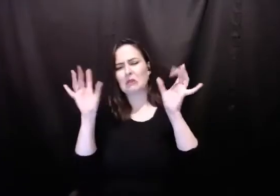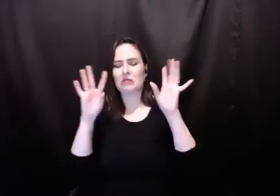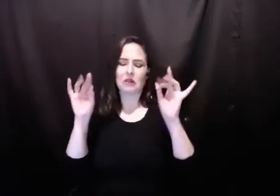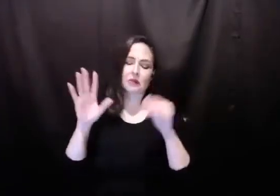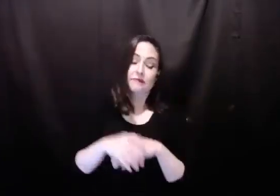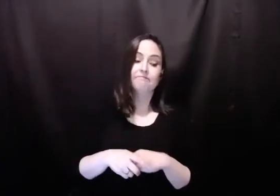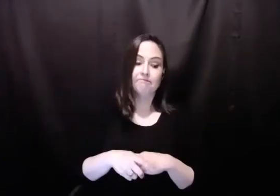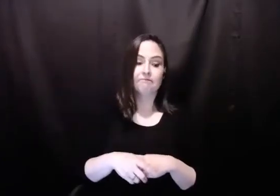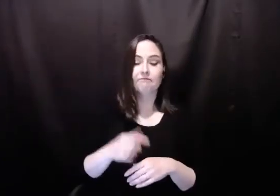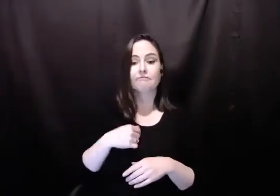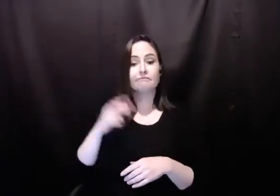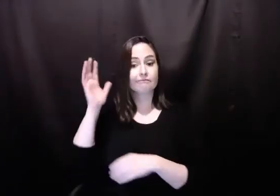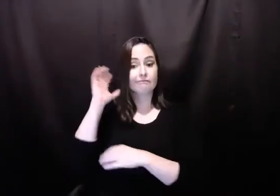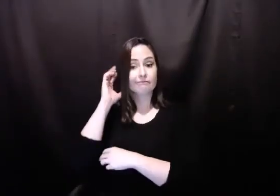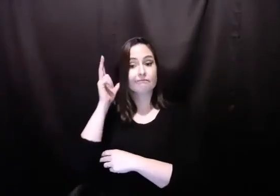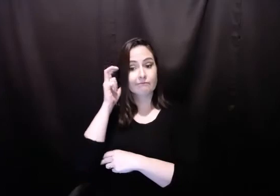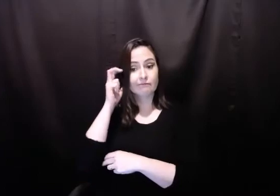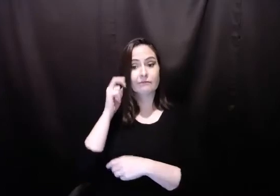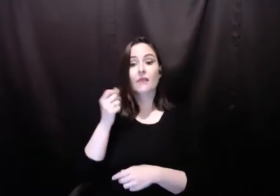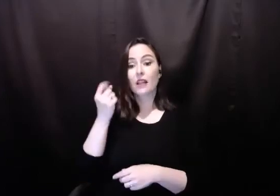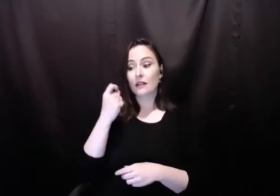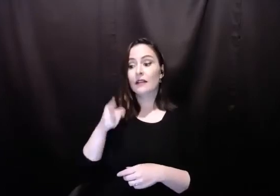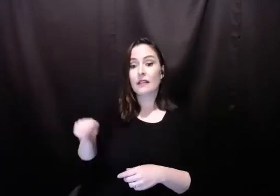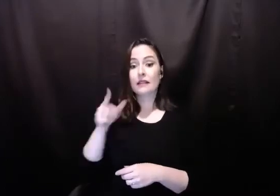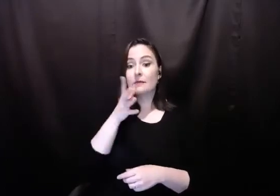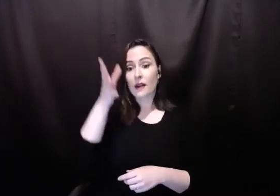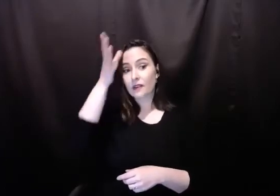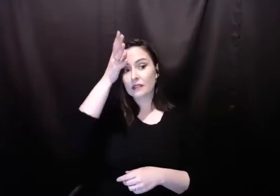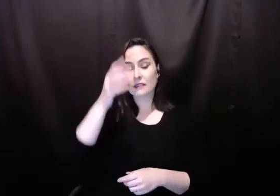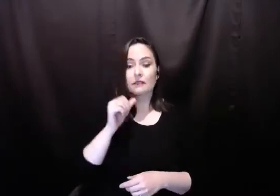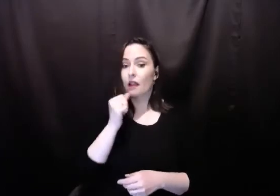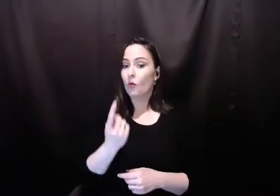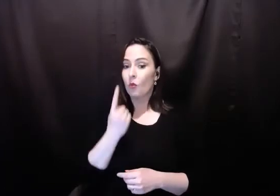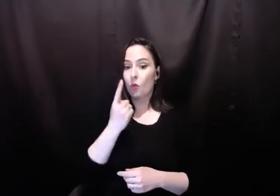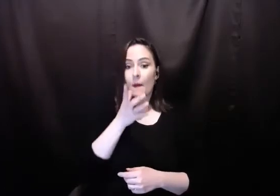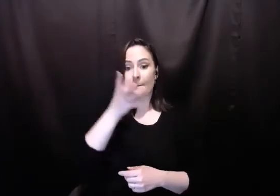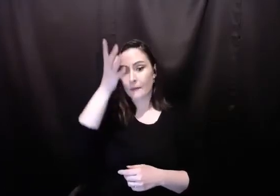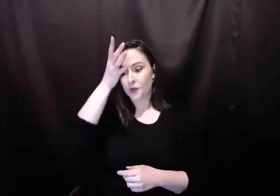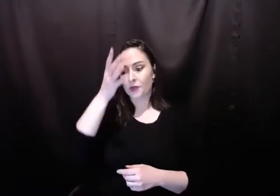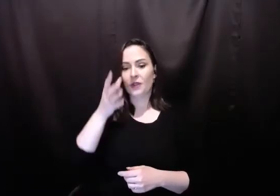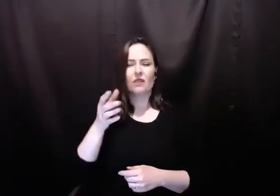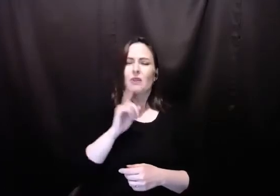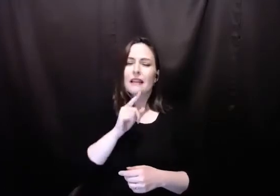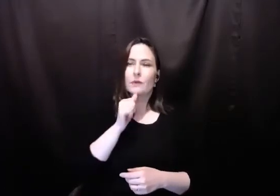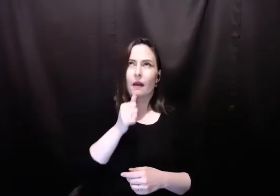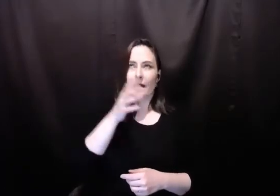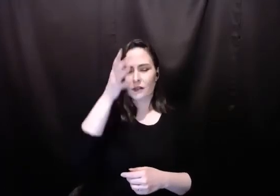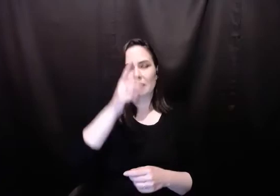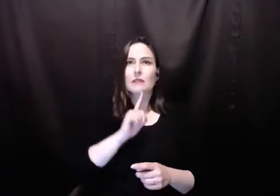aunts and uncles of these children. Finally, a parent called and said, I have a son, and he's in a program,